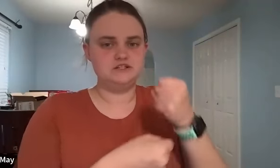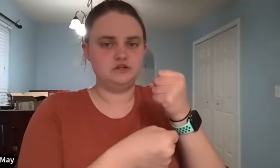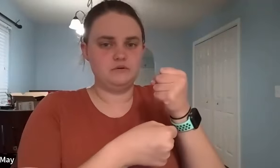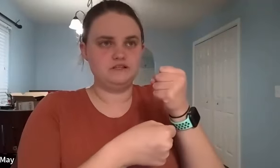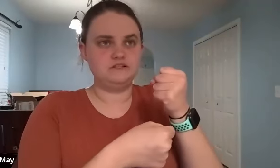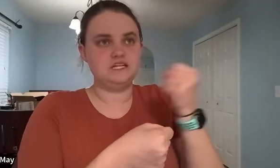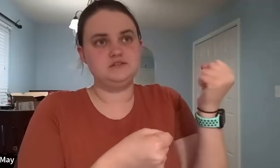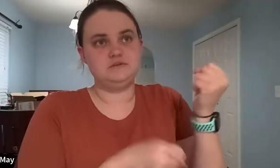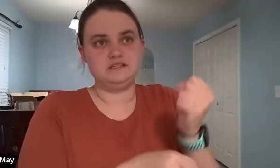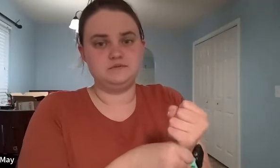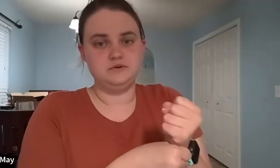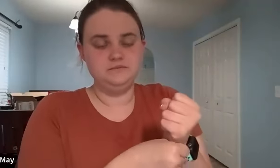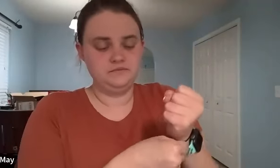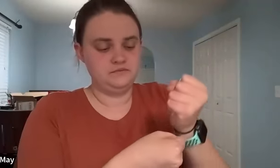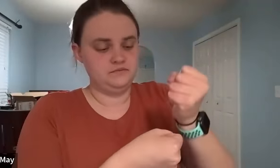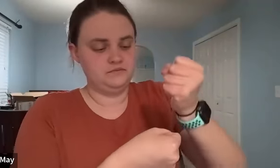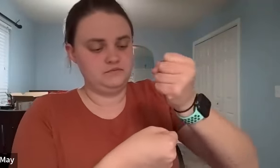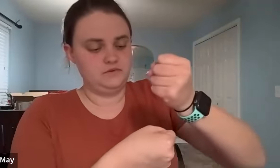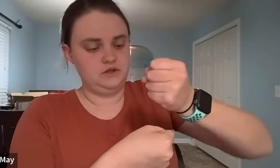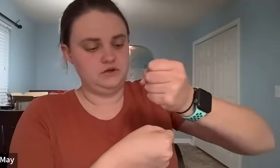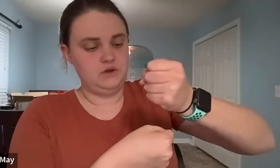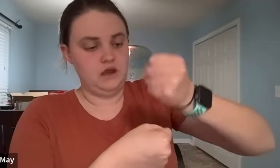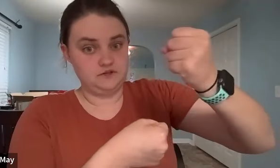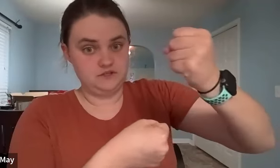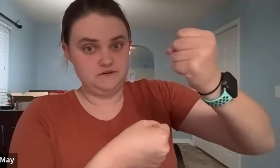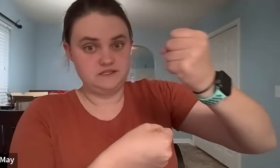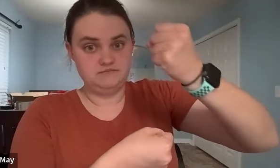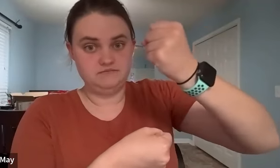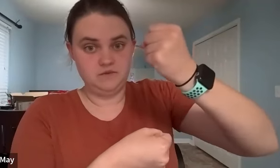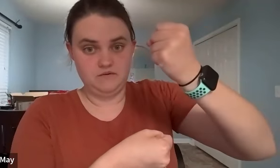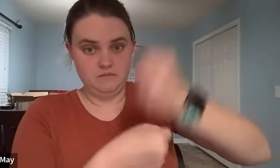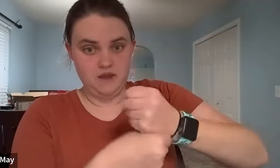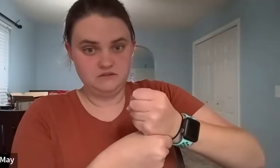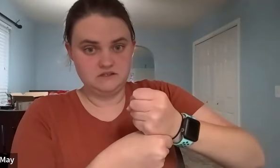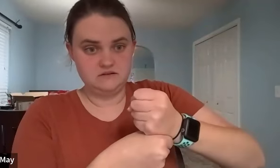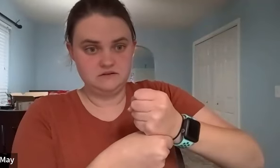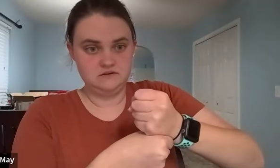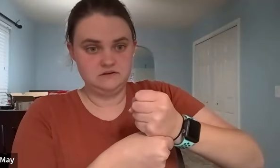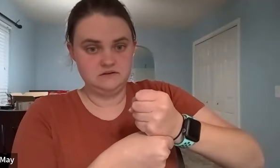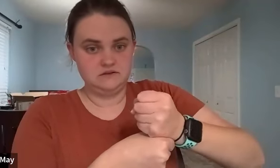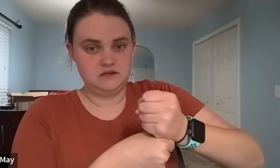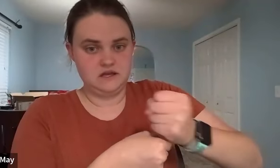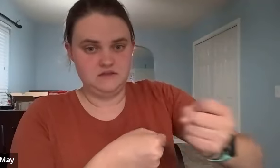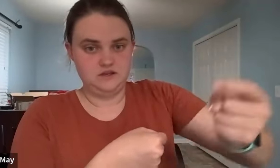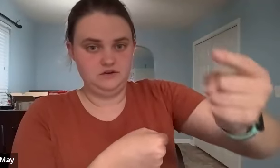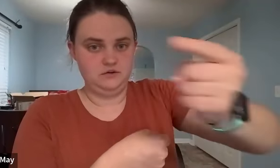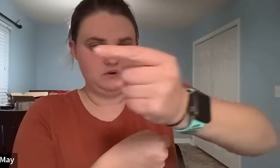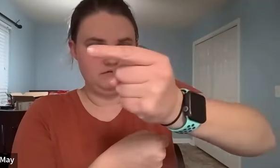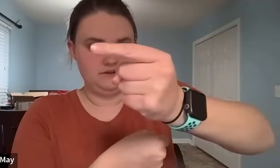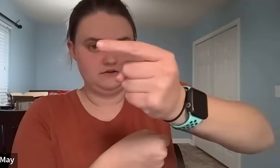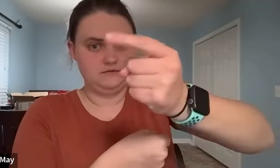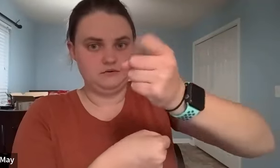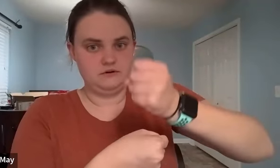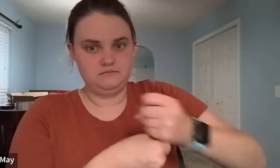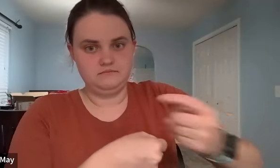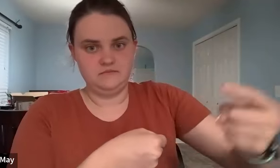it's actually really simple. You have your 2 fists, you have them bounce, And then you do one finger forward